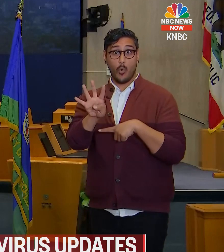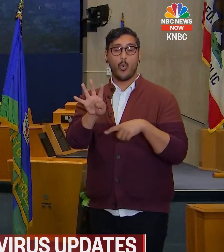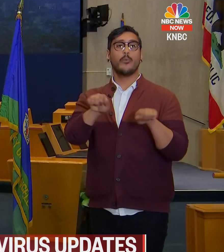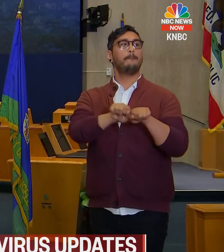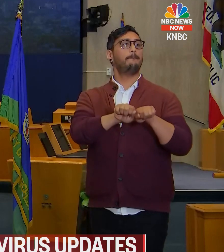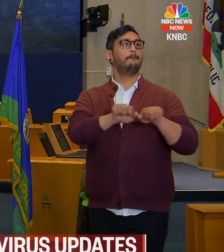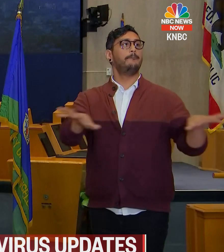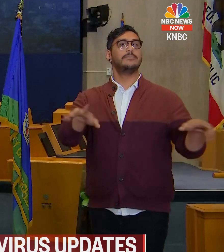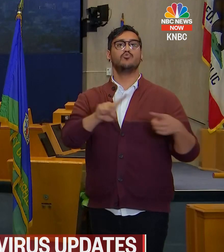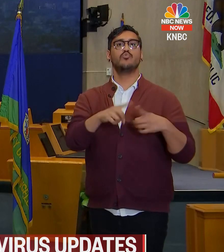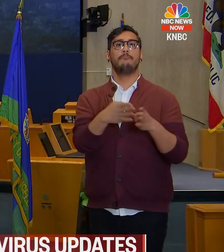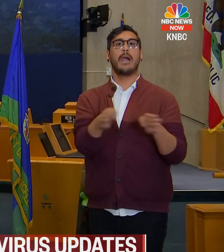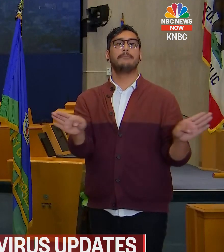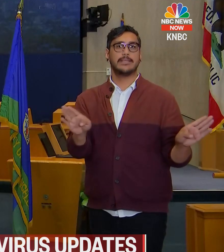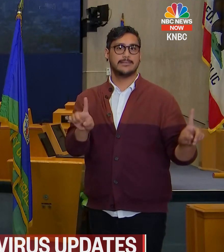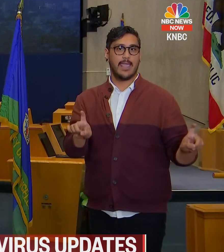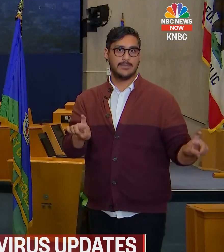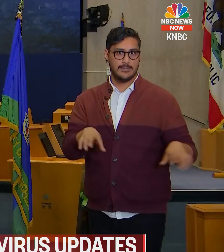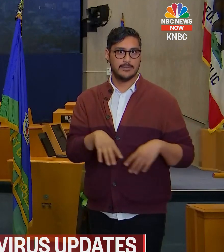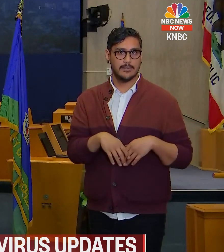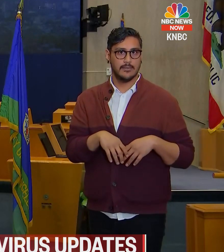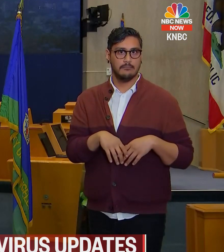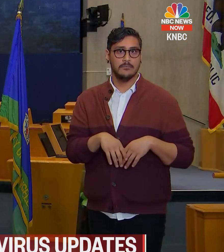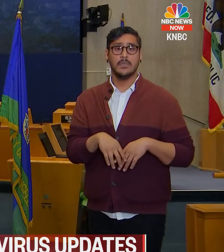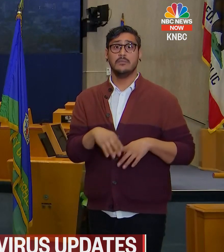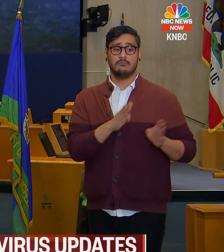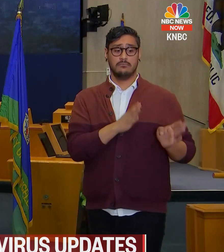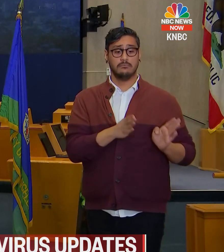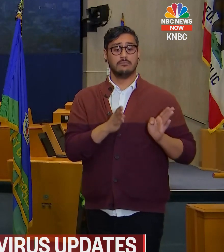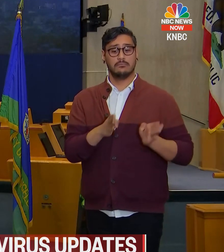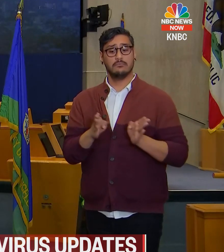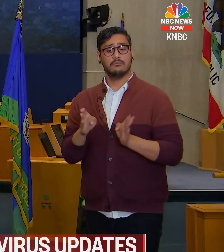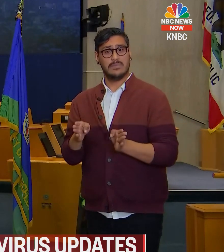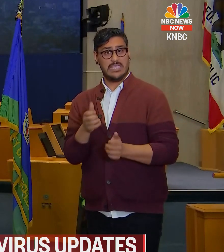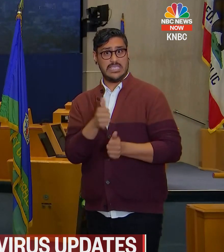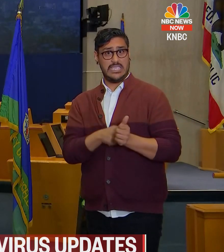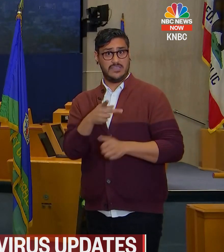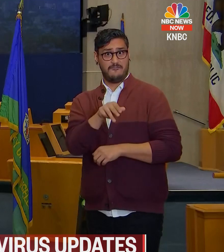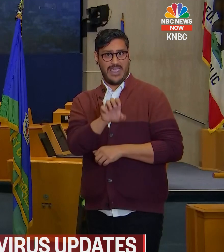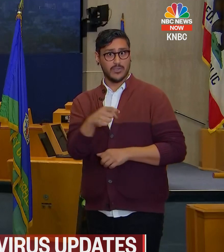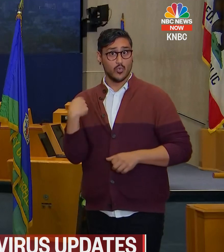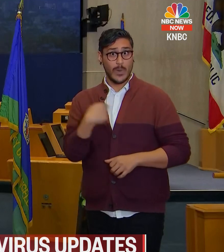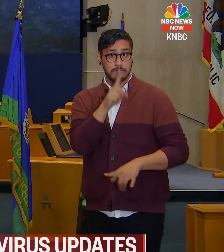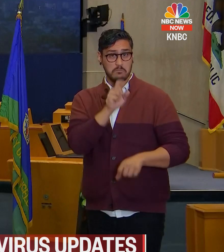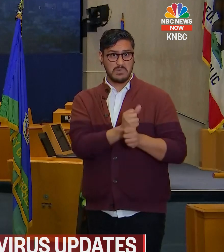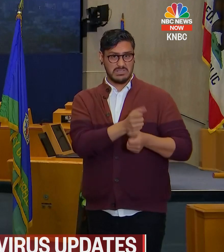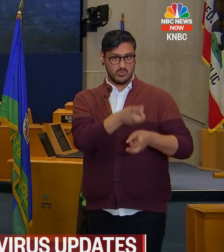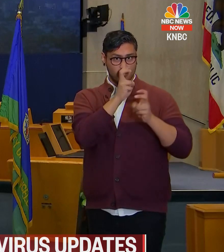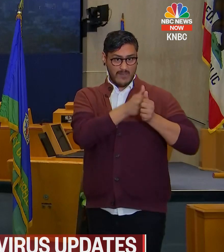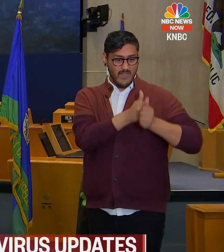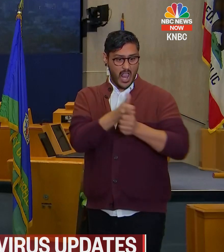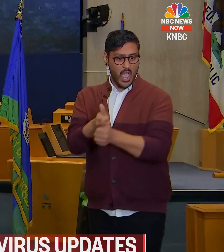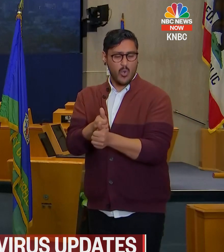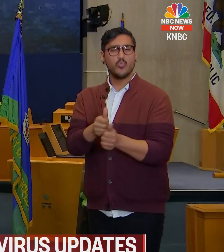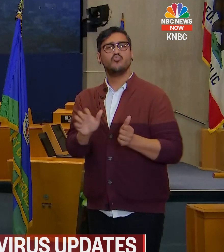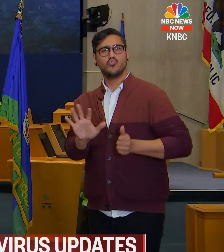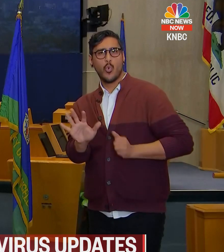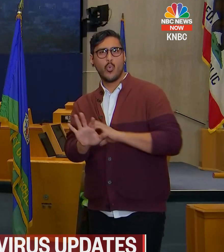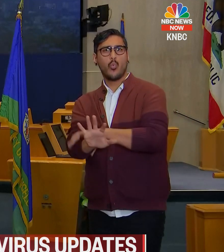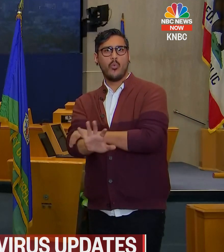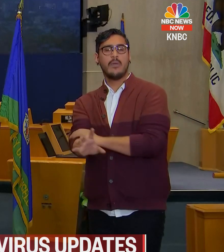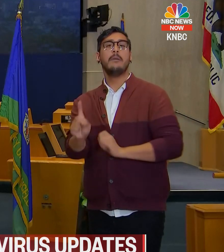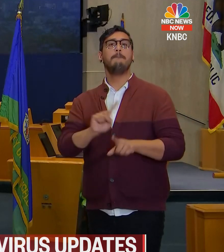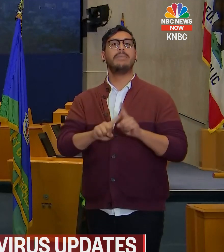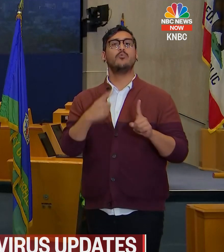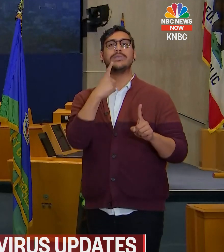testing. We're working in these phases not specifically in line, but we are taking them as priority 1